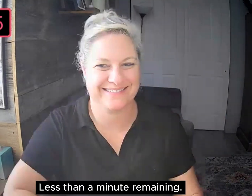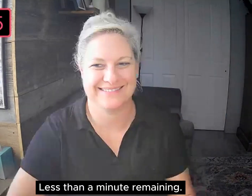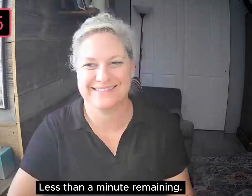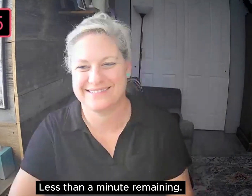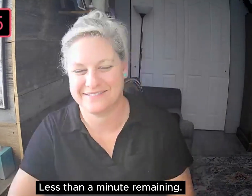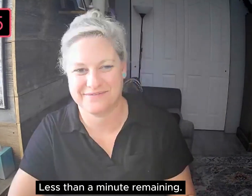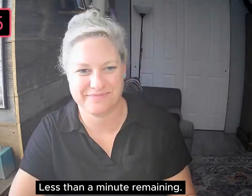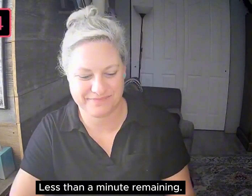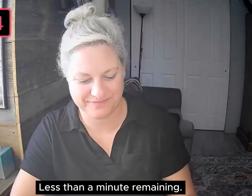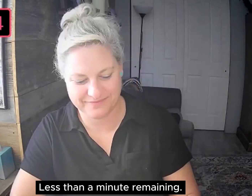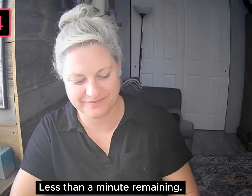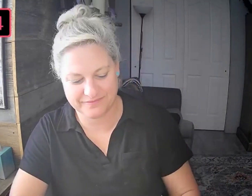Less than a minute remaining.